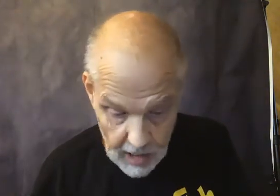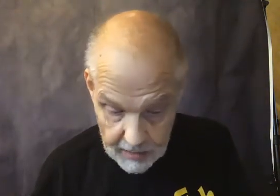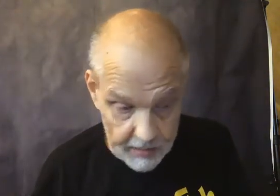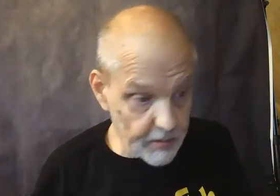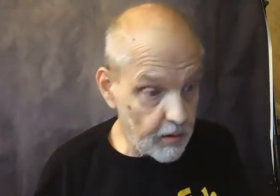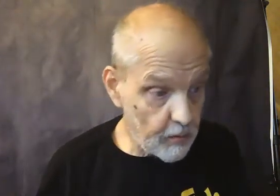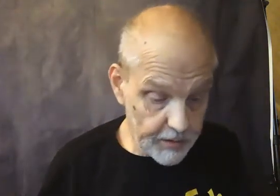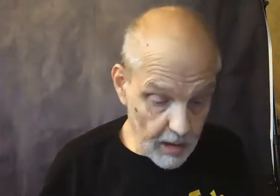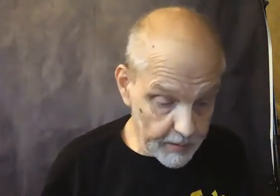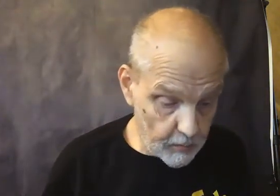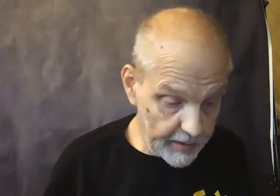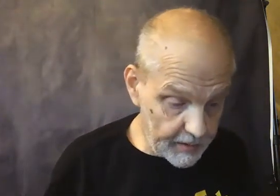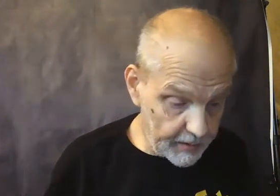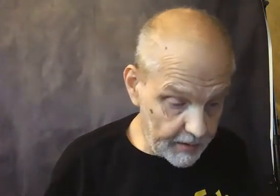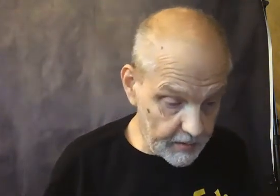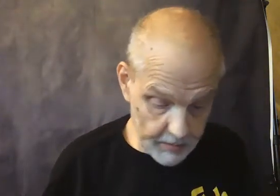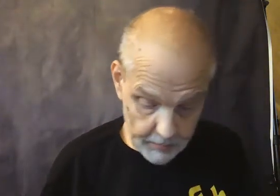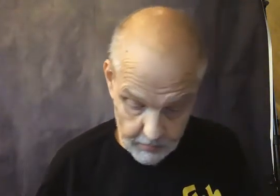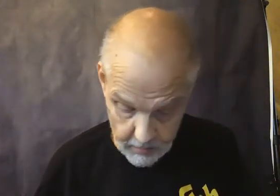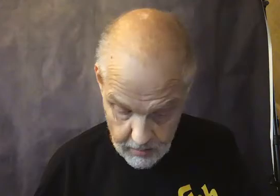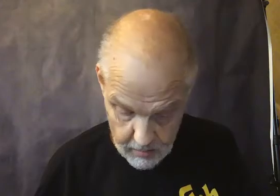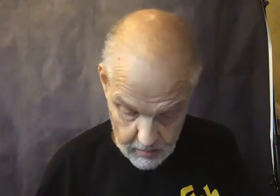And that's where I want to stop. I don't want to get into days and times.